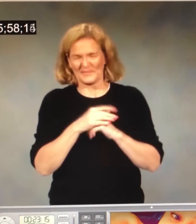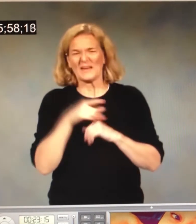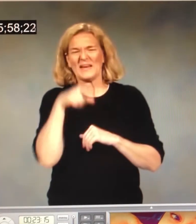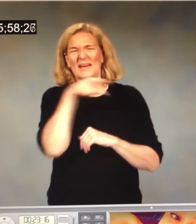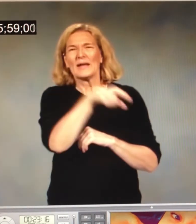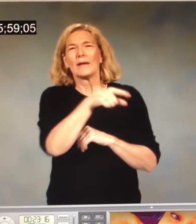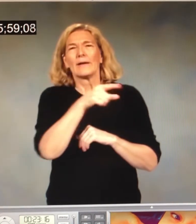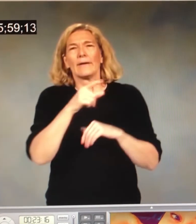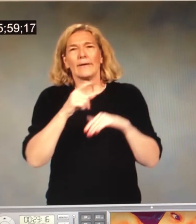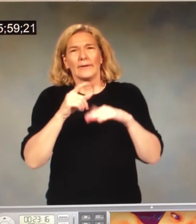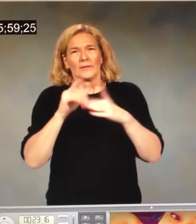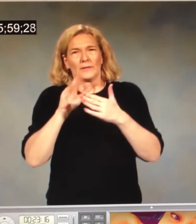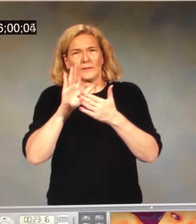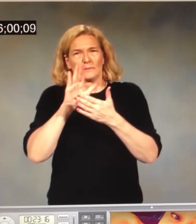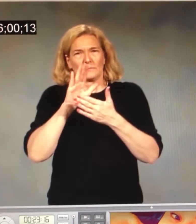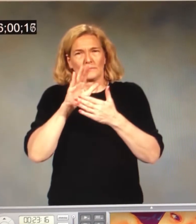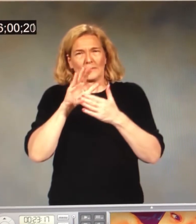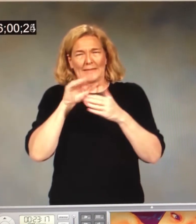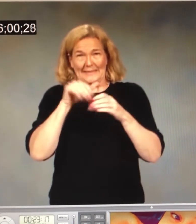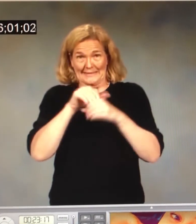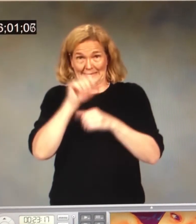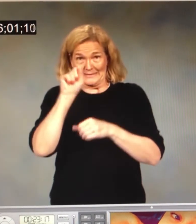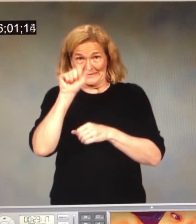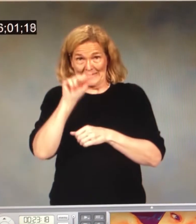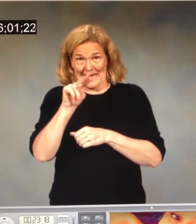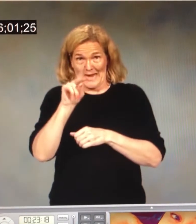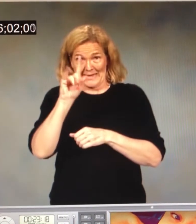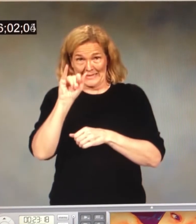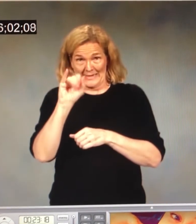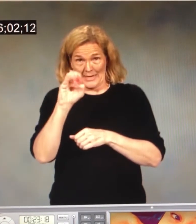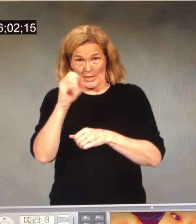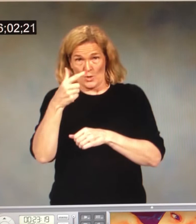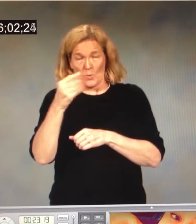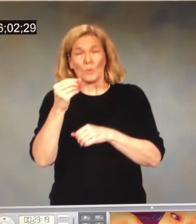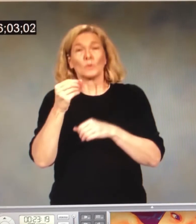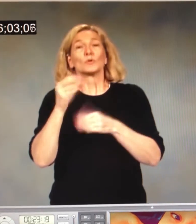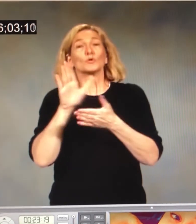a PI program, baby program